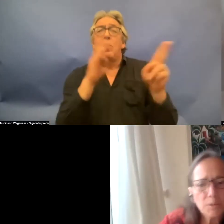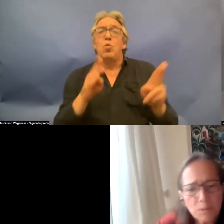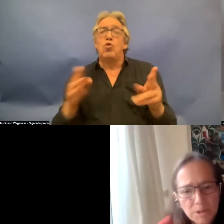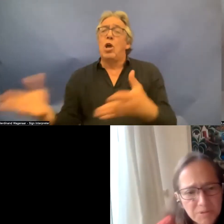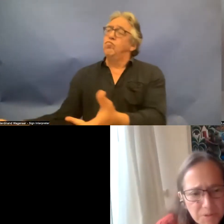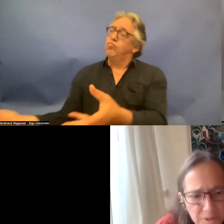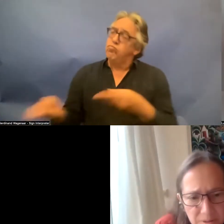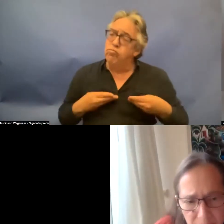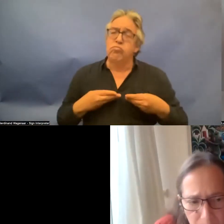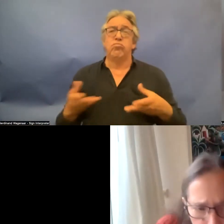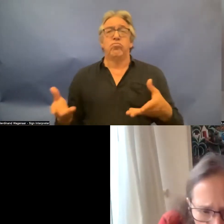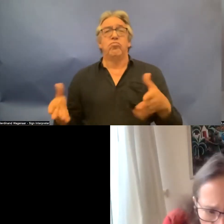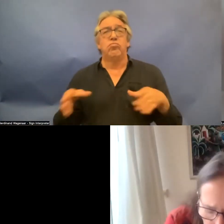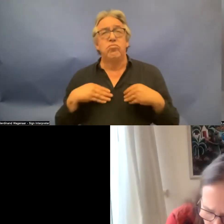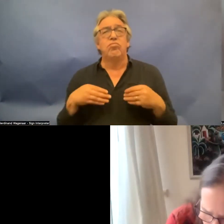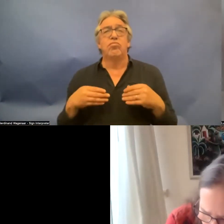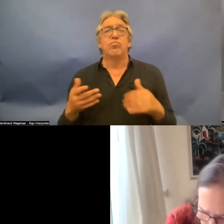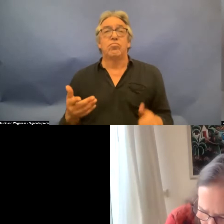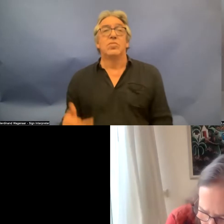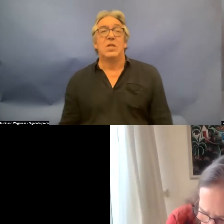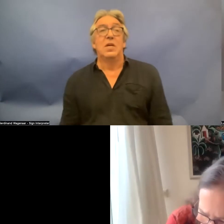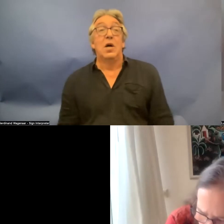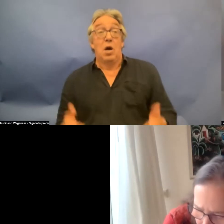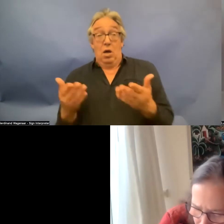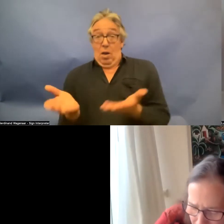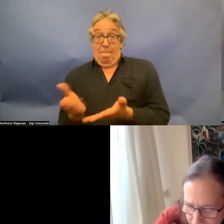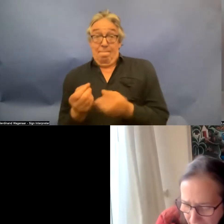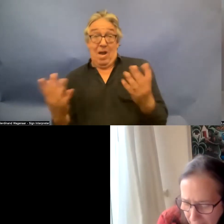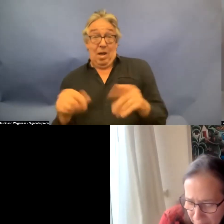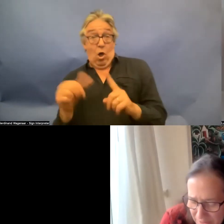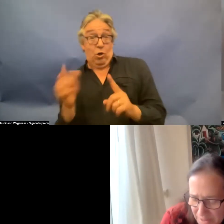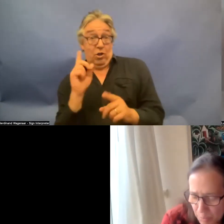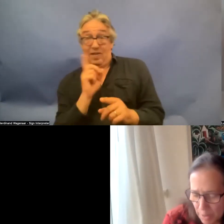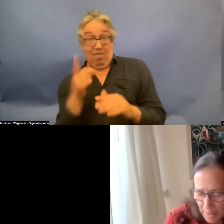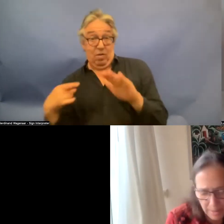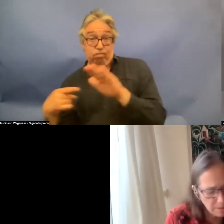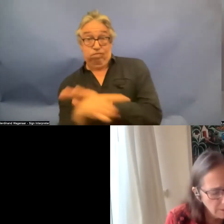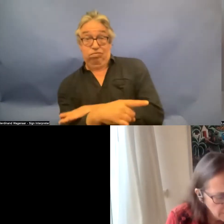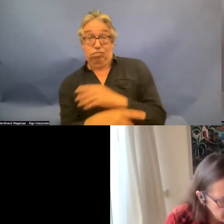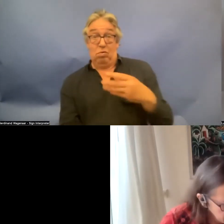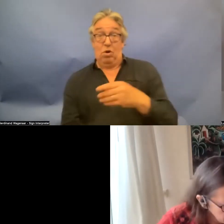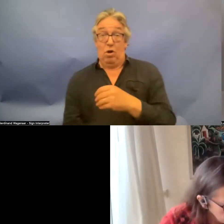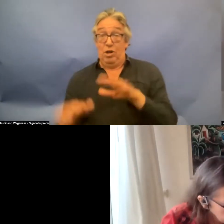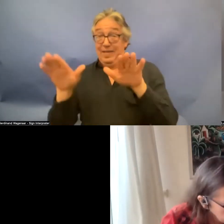Thank you, Lucas, for this description of Poland and the emphasis when that